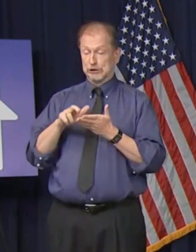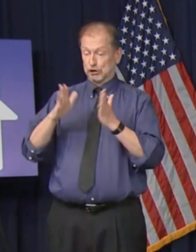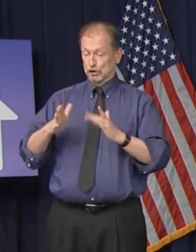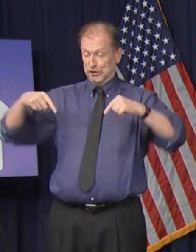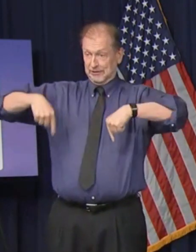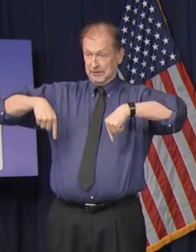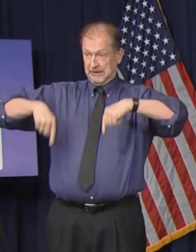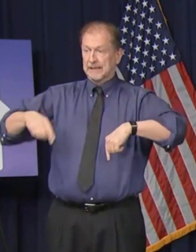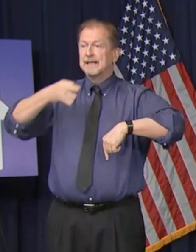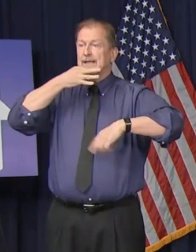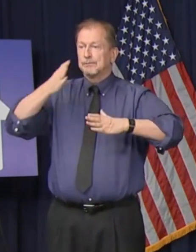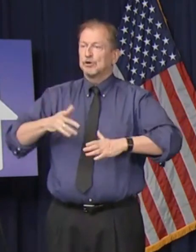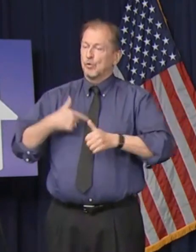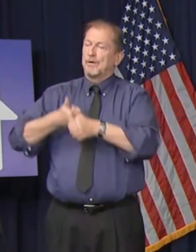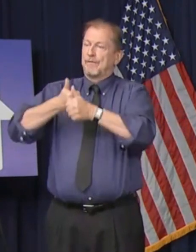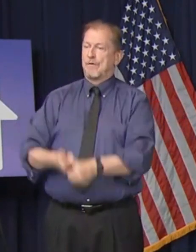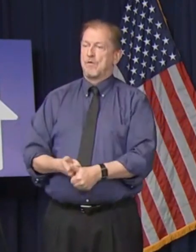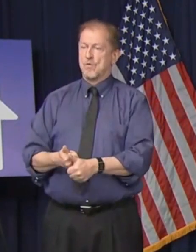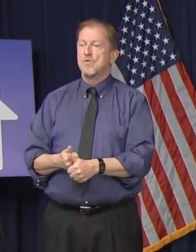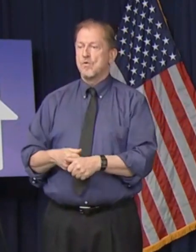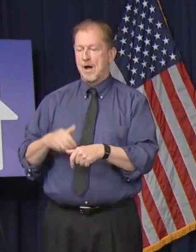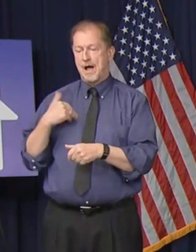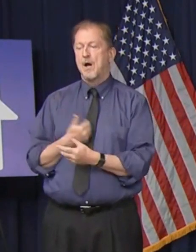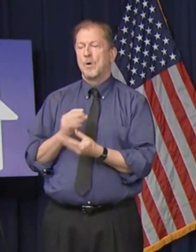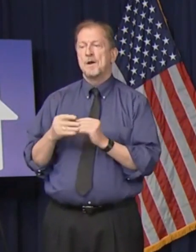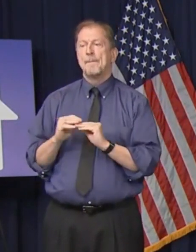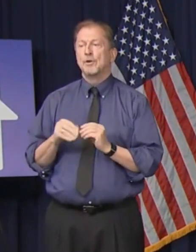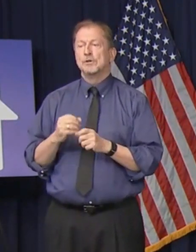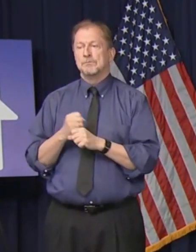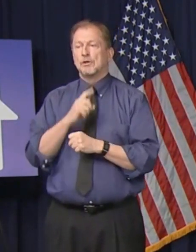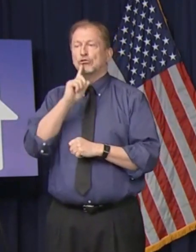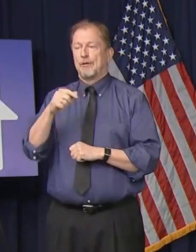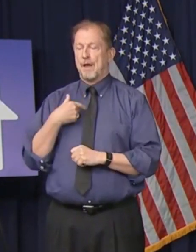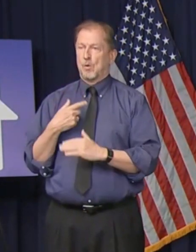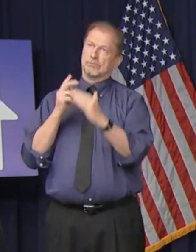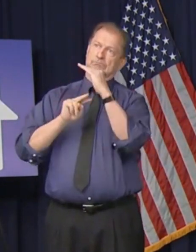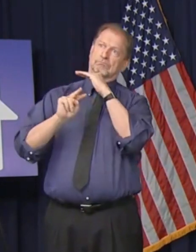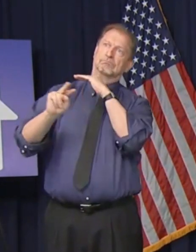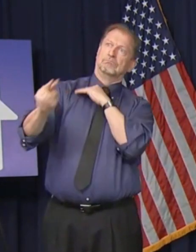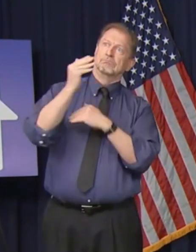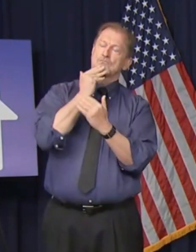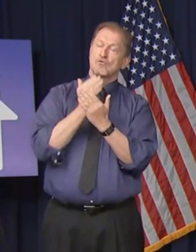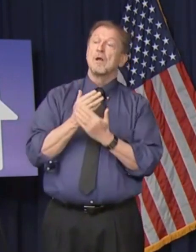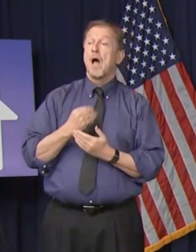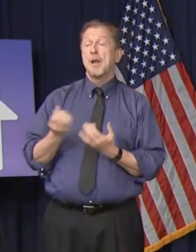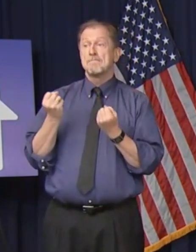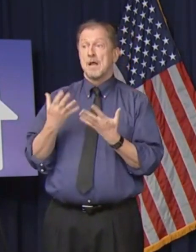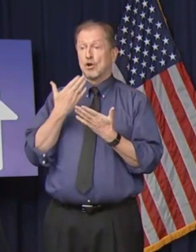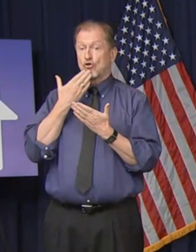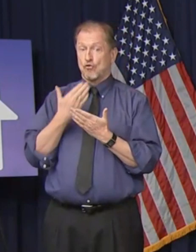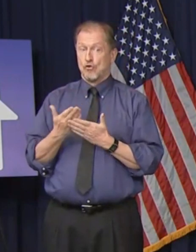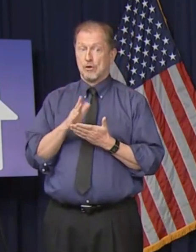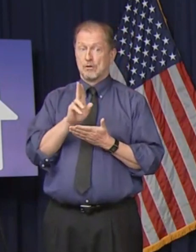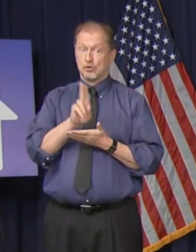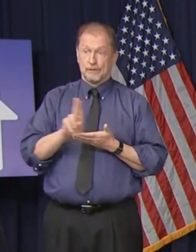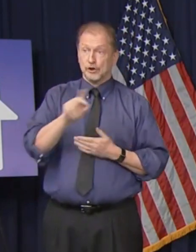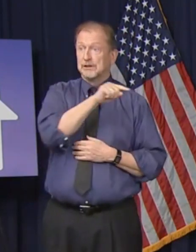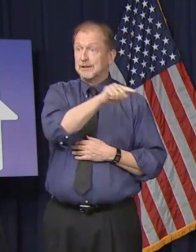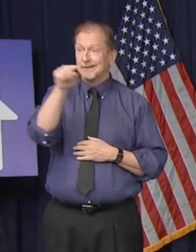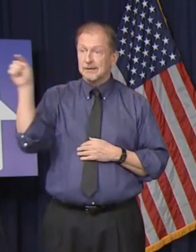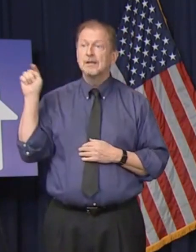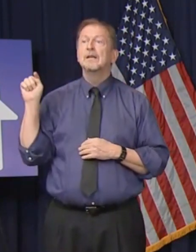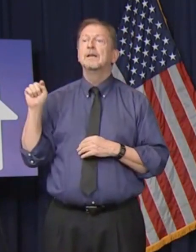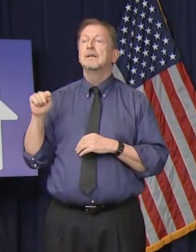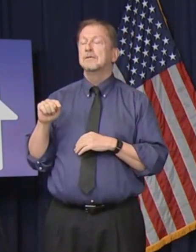here are what we need, I think, to get good modeling. And there are a number of institutions that have modeled Chicago,